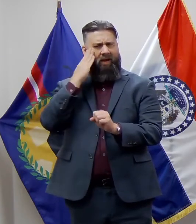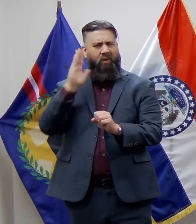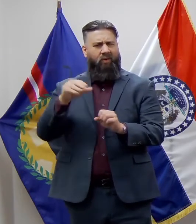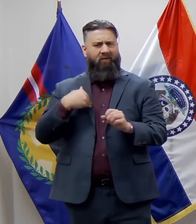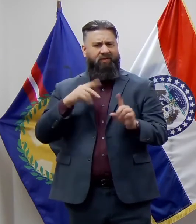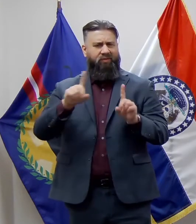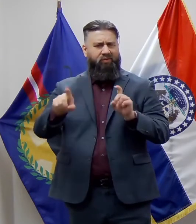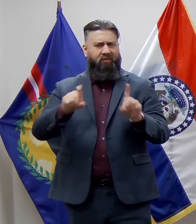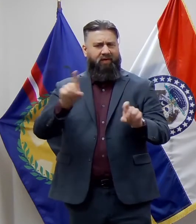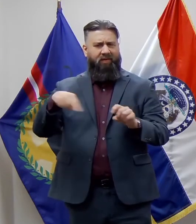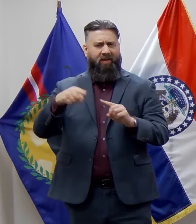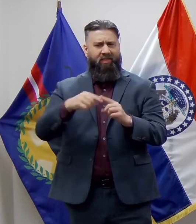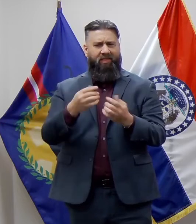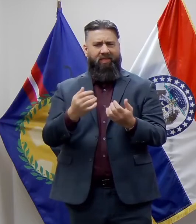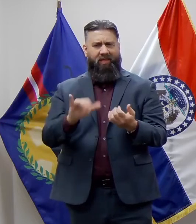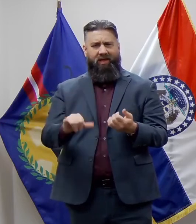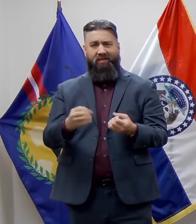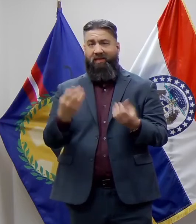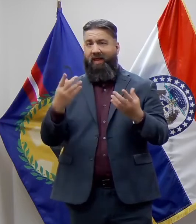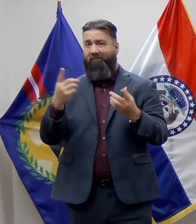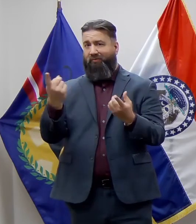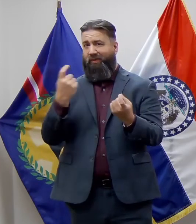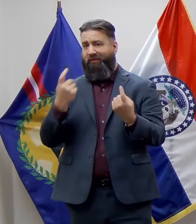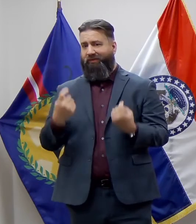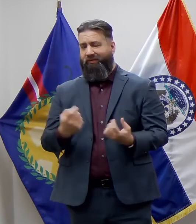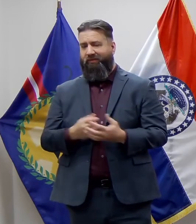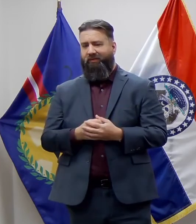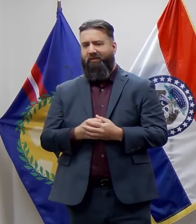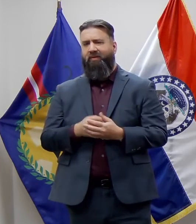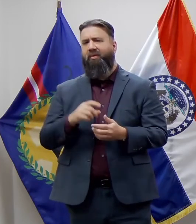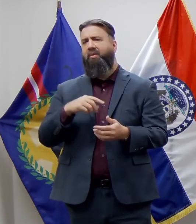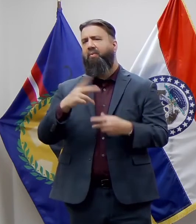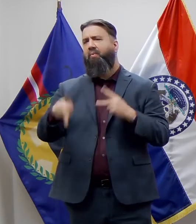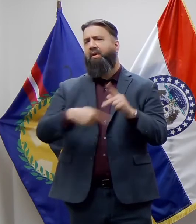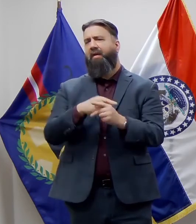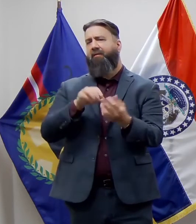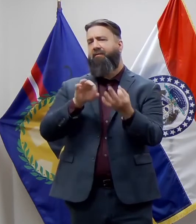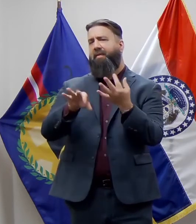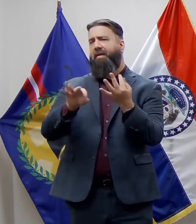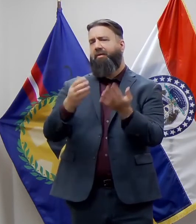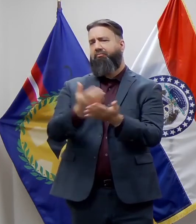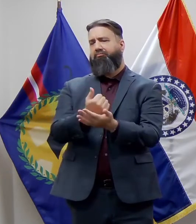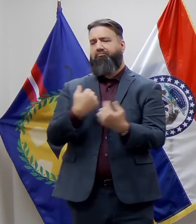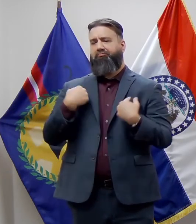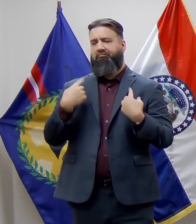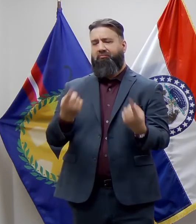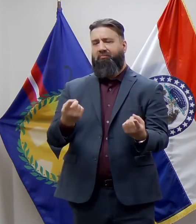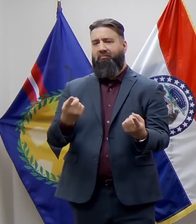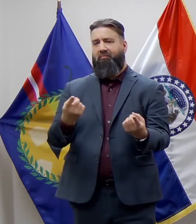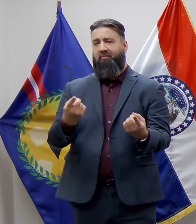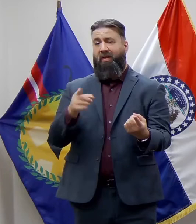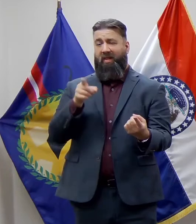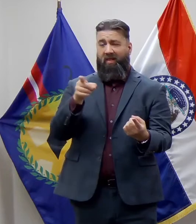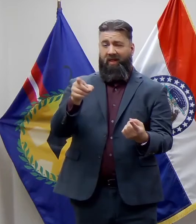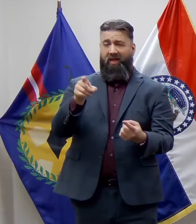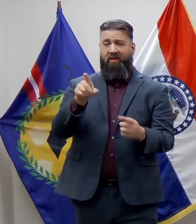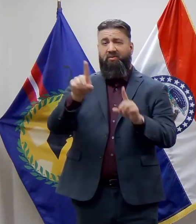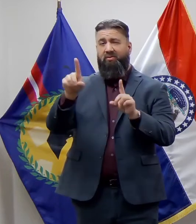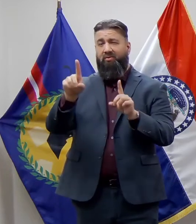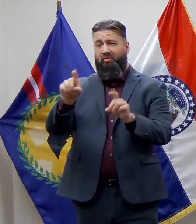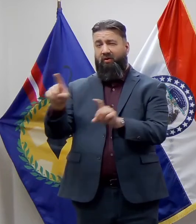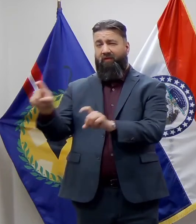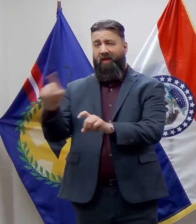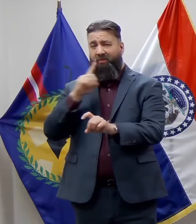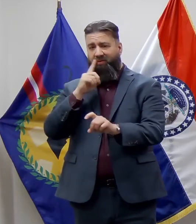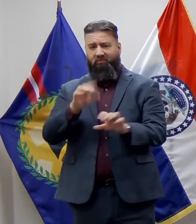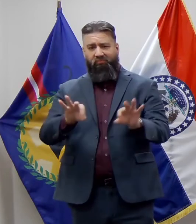It's a lot of questions. So what kind of feedback or input have you received? And does the survey actually matter to the people that are